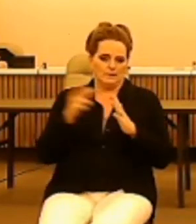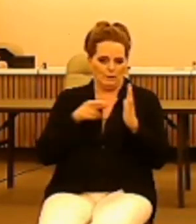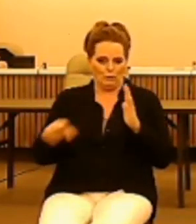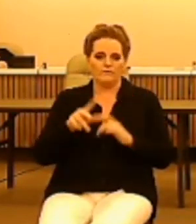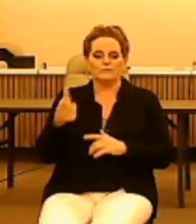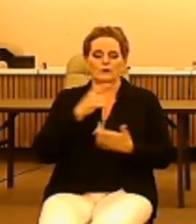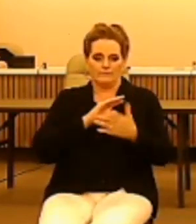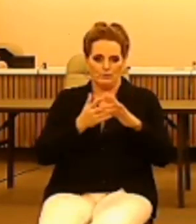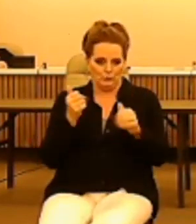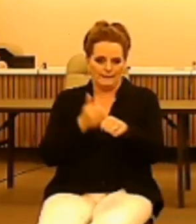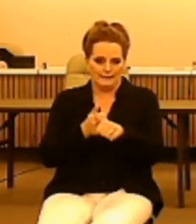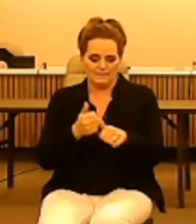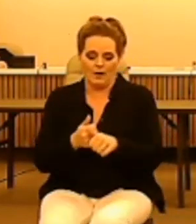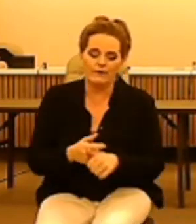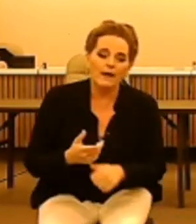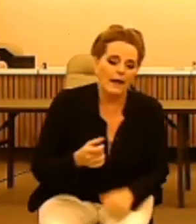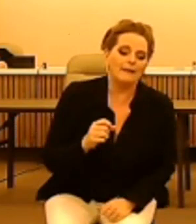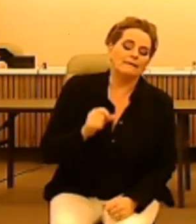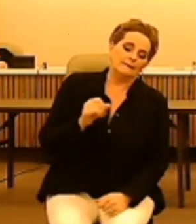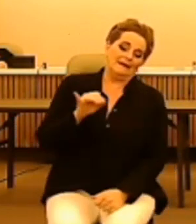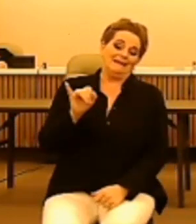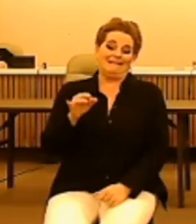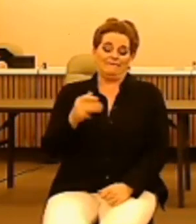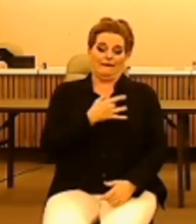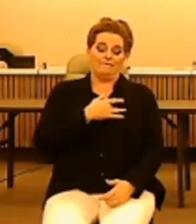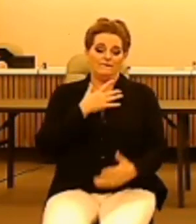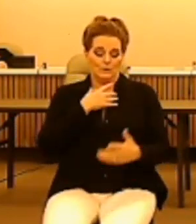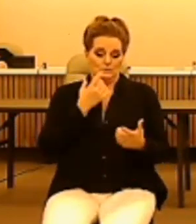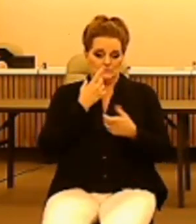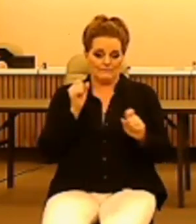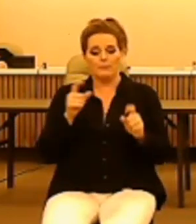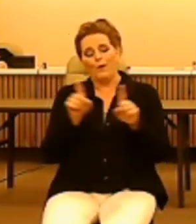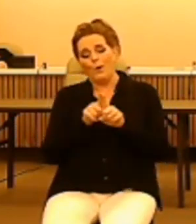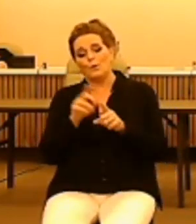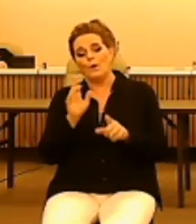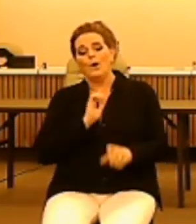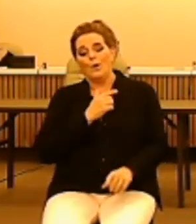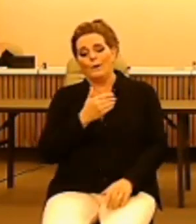the community on whether they feel safer. Right. But also we do have those